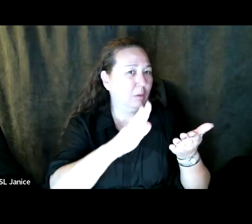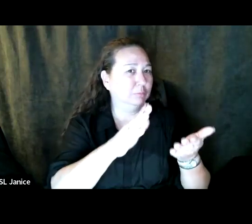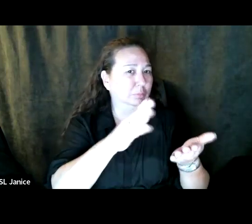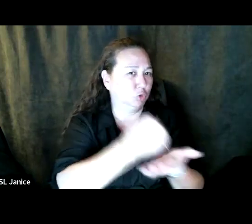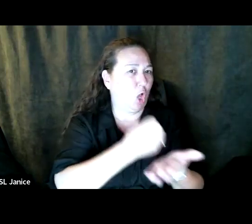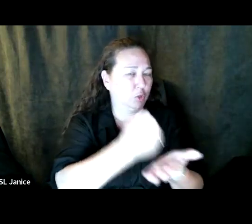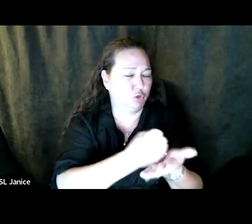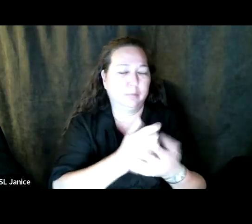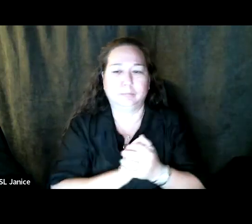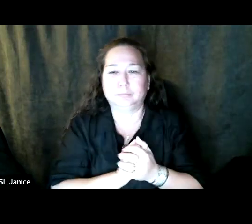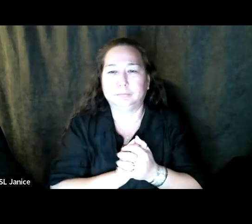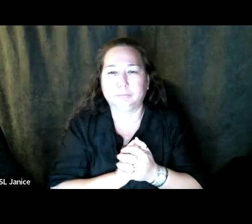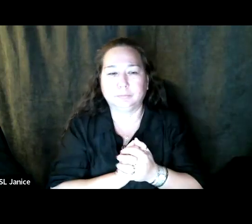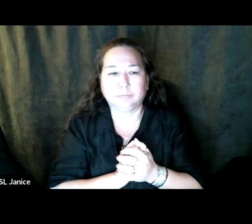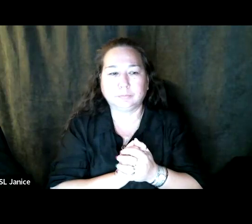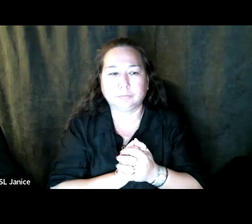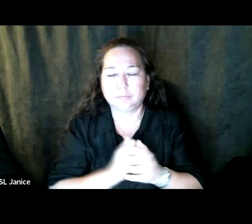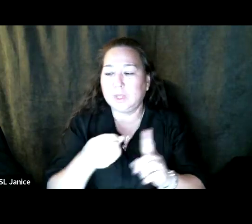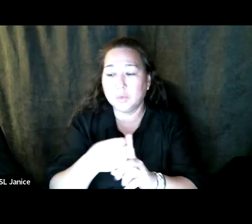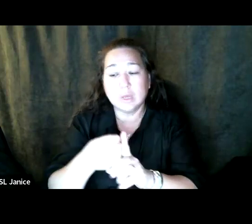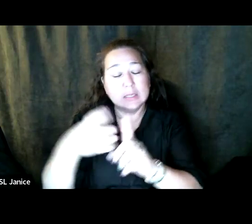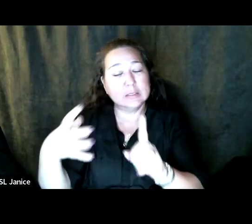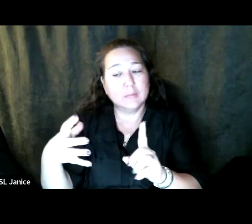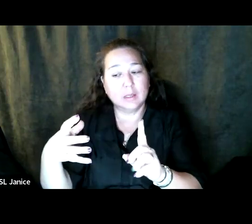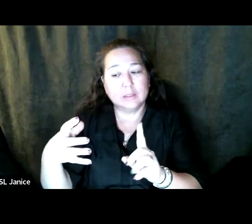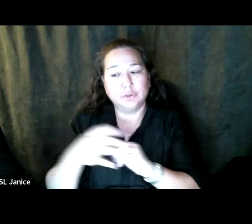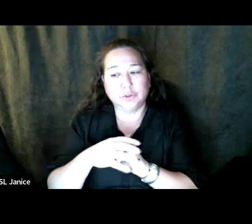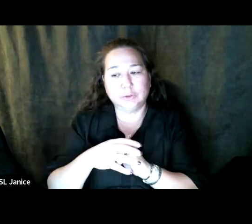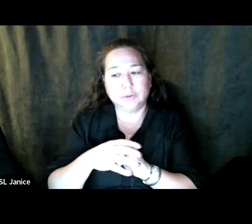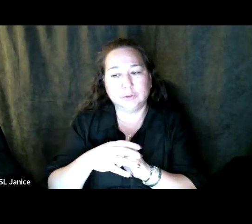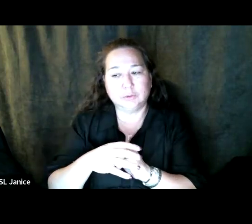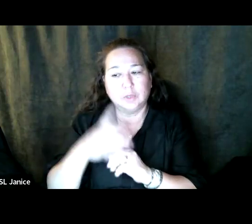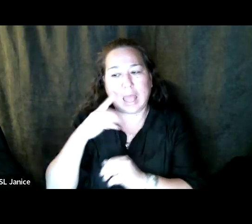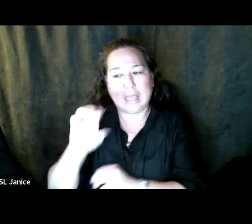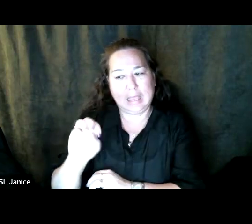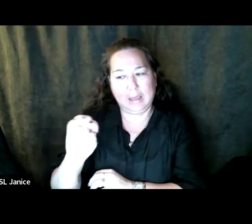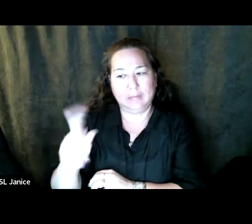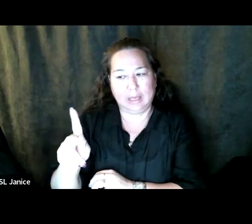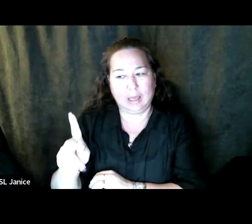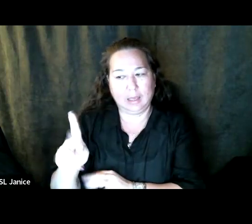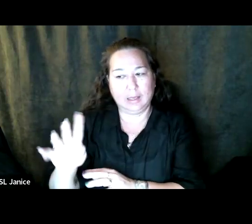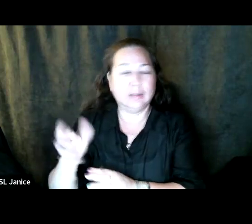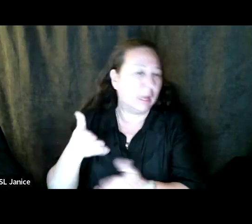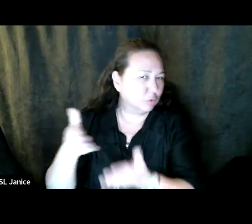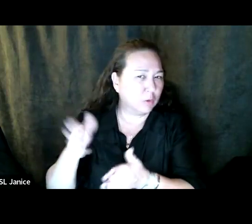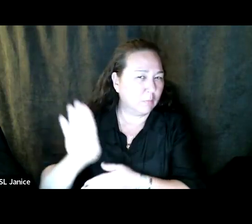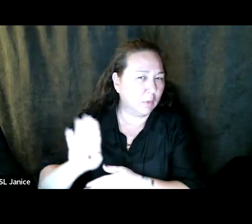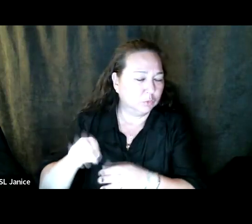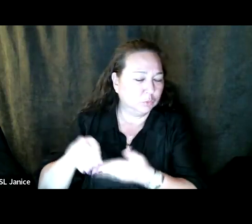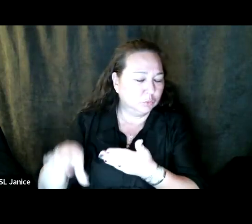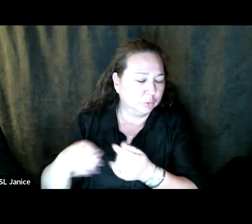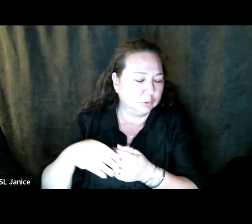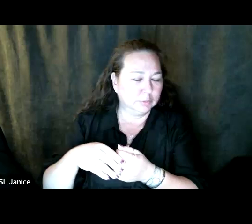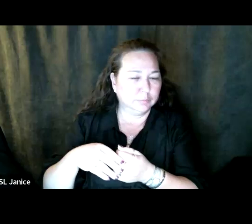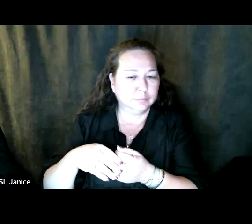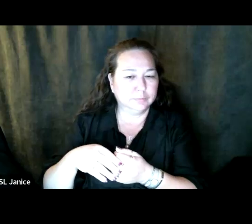Okay, expansion at EMK serves Boston students. So as you may not know, but we've had